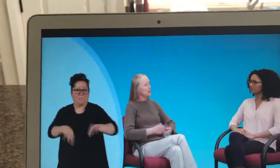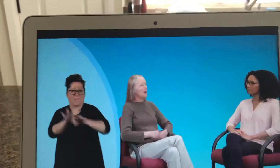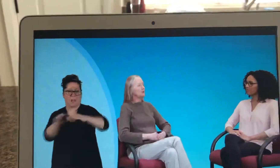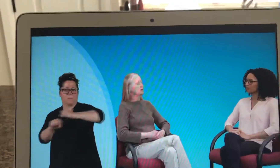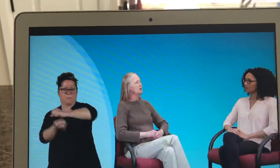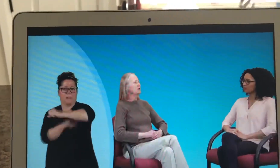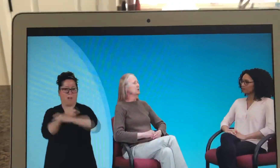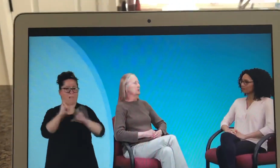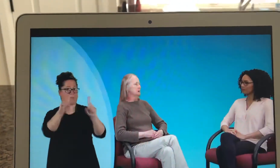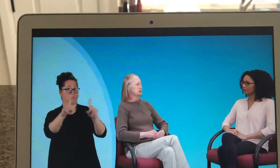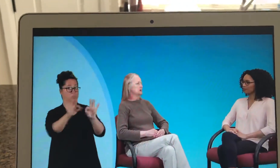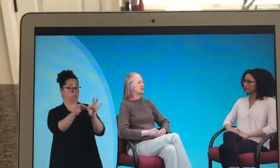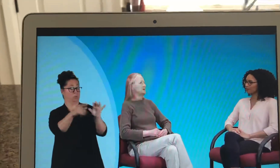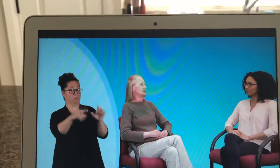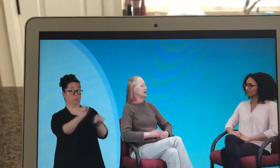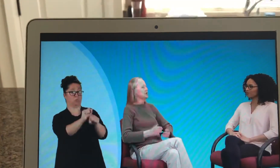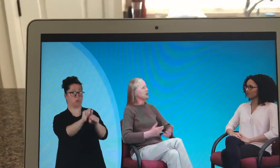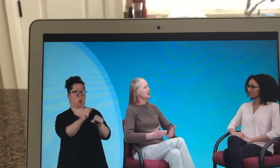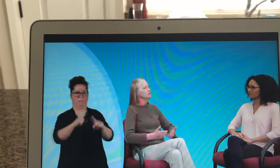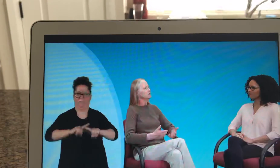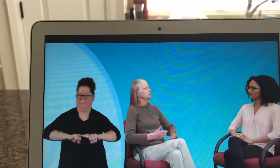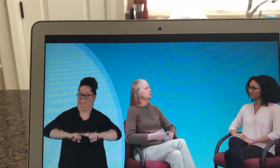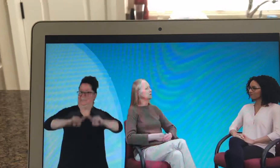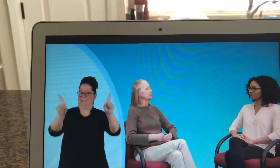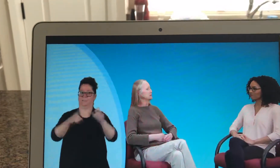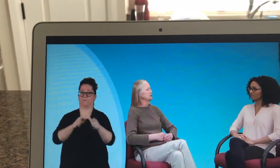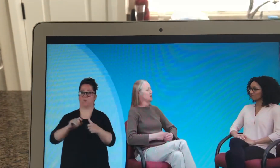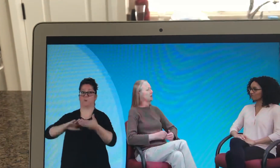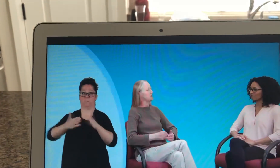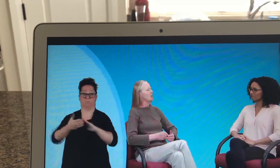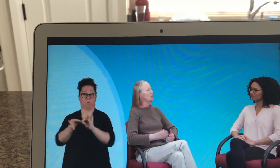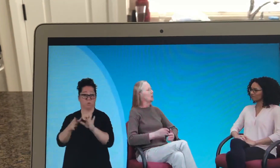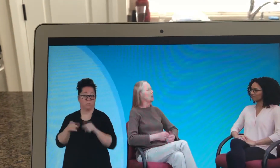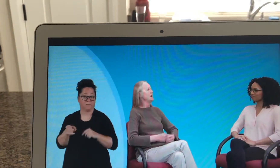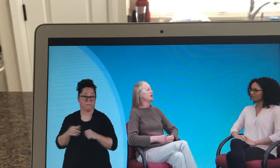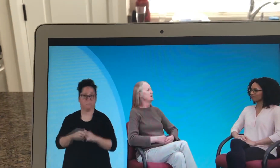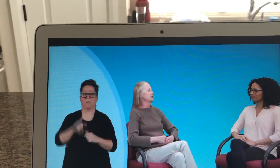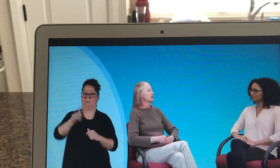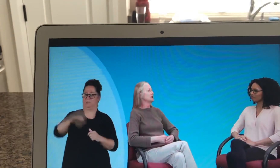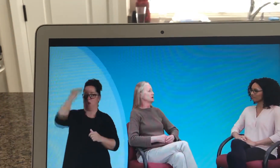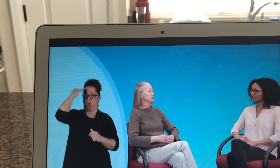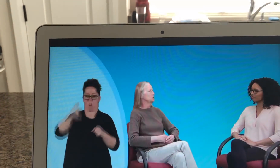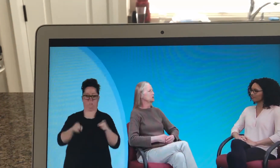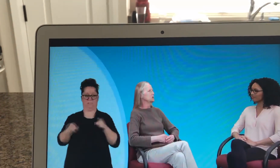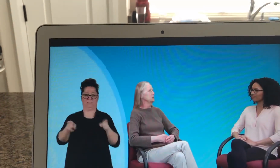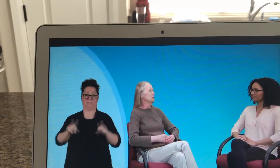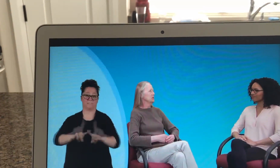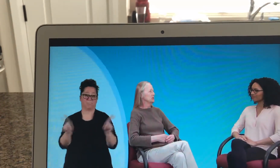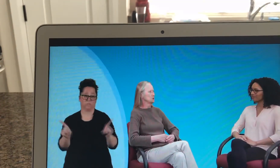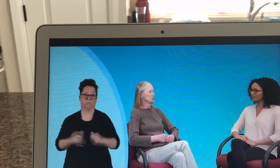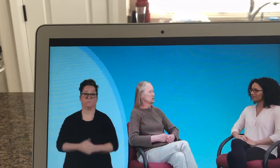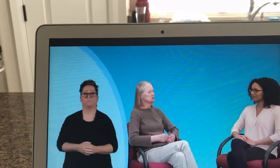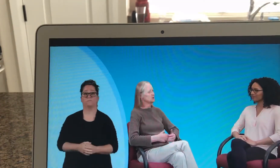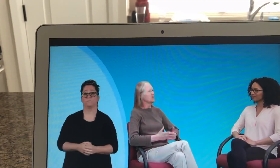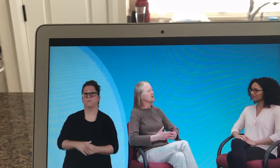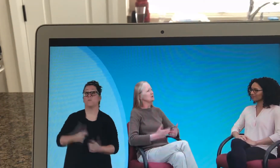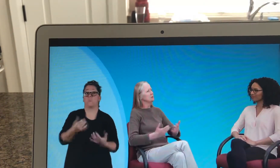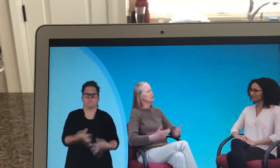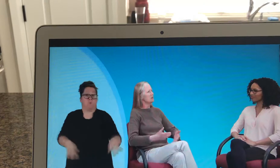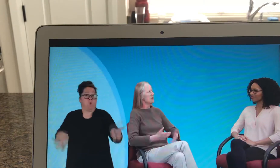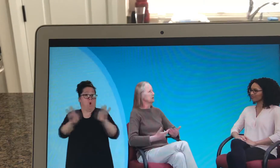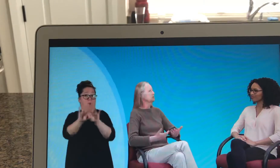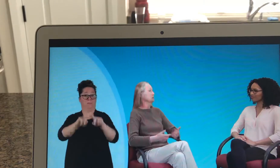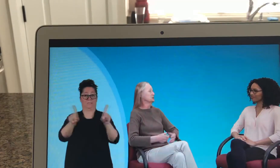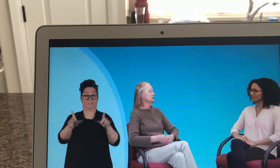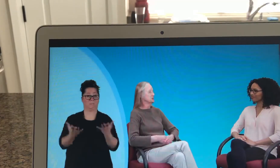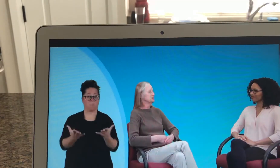and characteristics the interpreter needs. A community interpreter is different from an educational interpreter. You